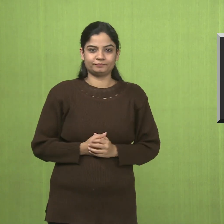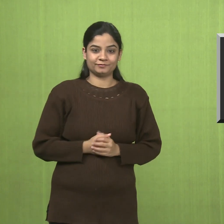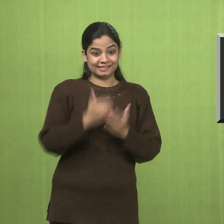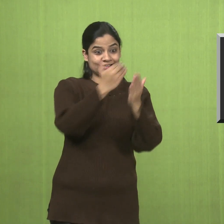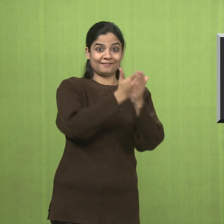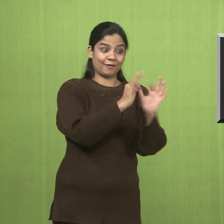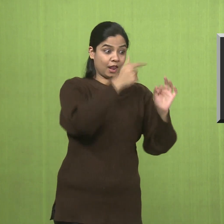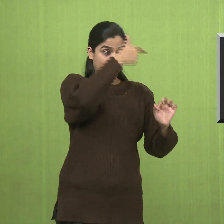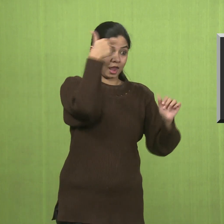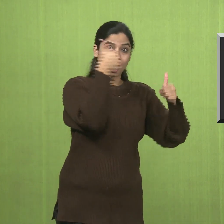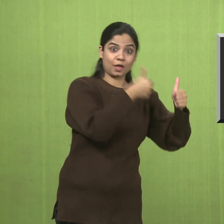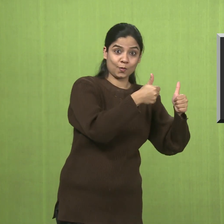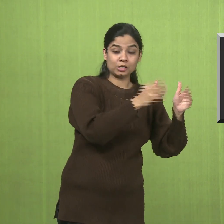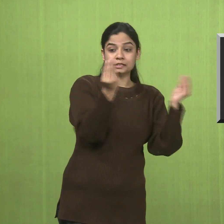lot of energy.